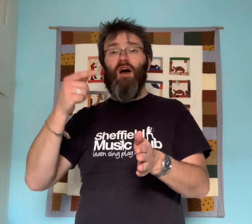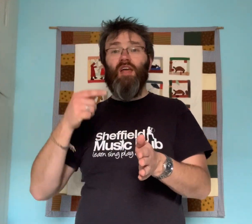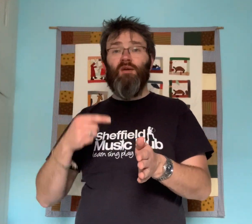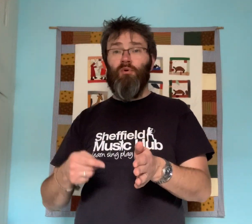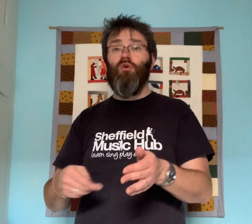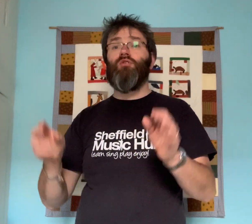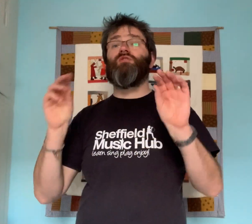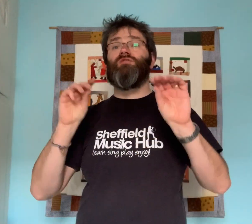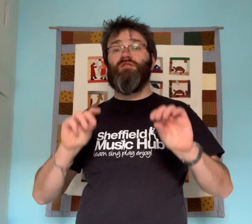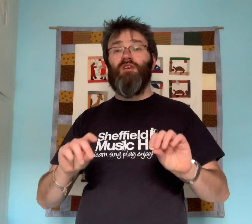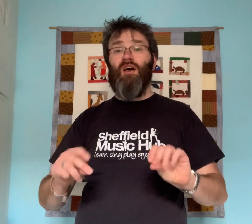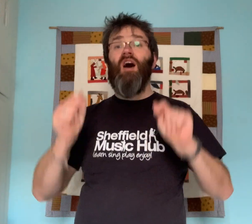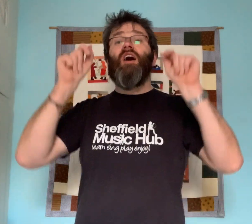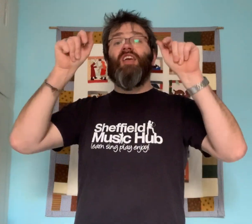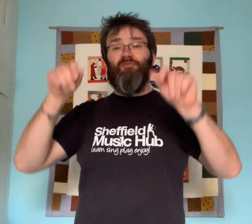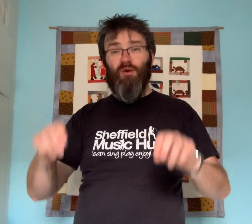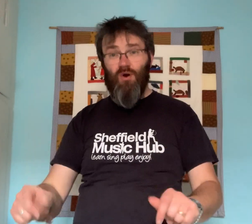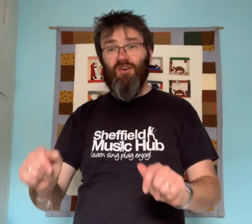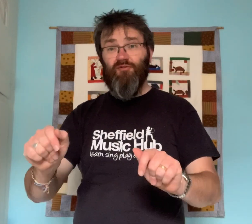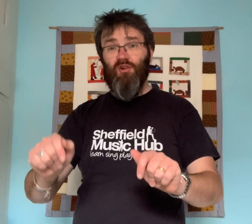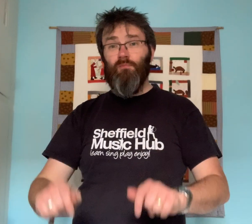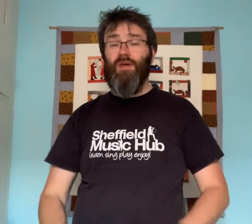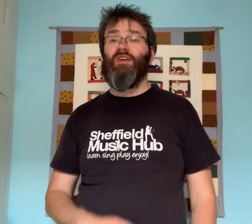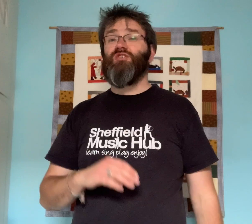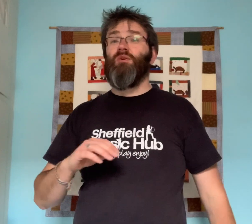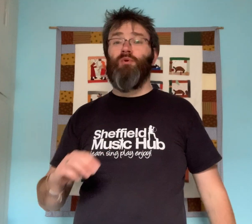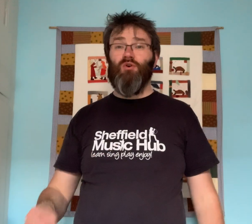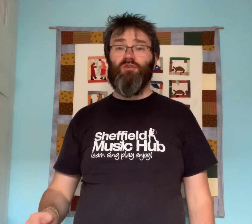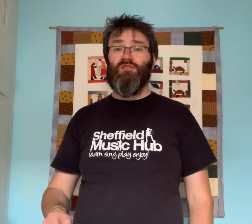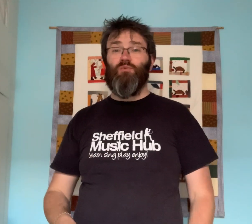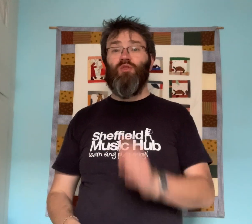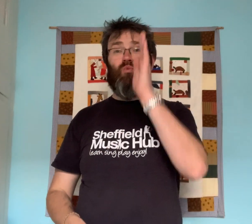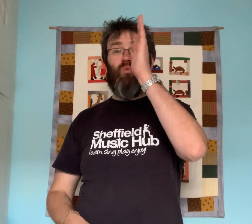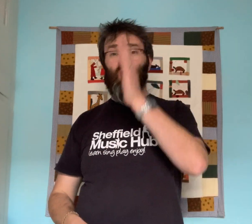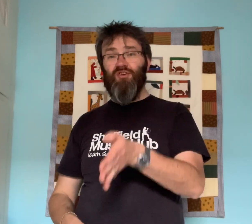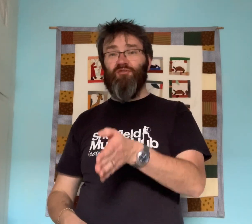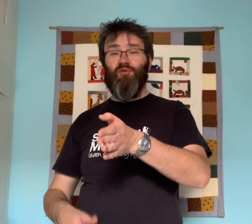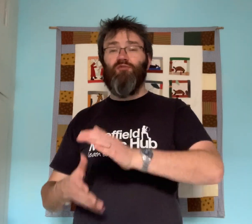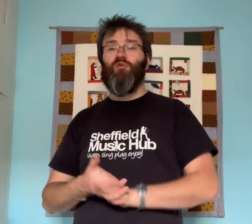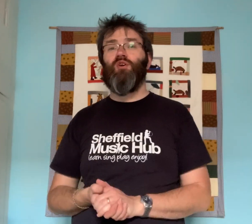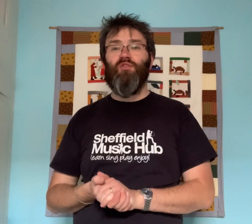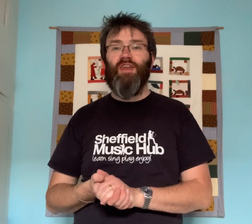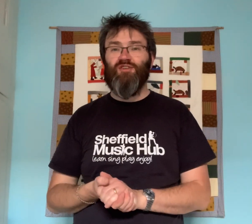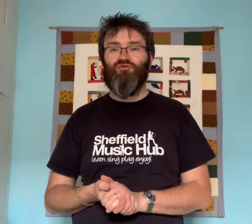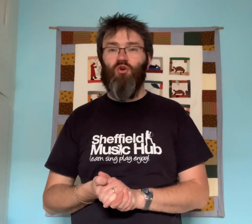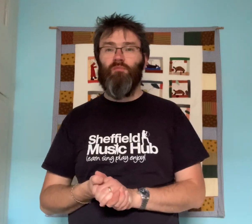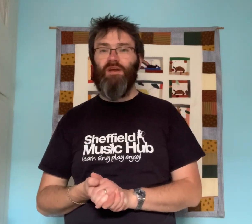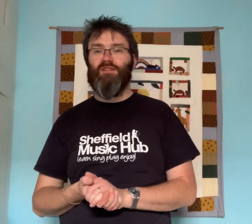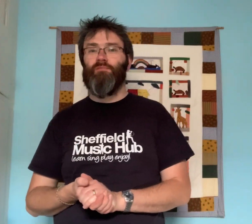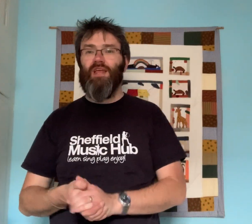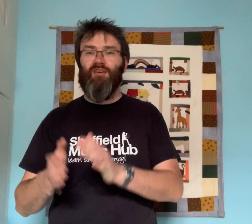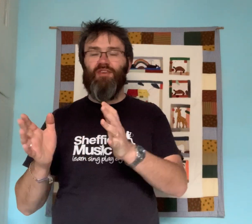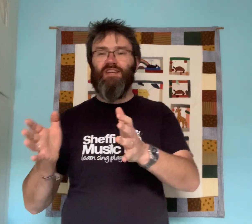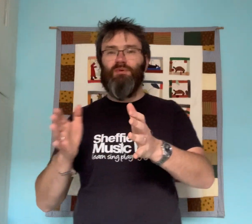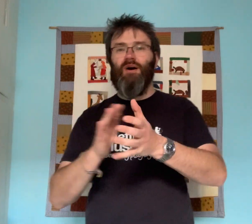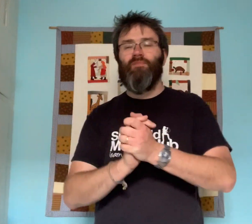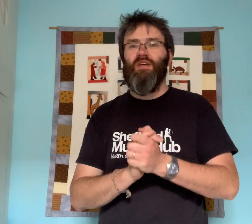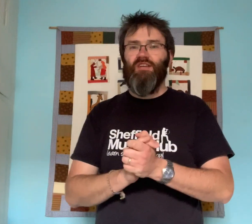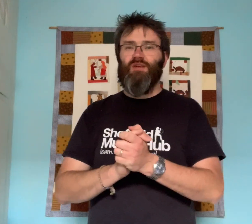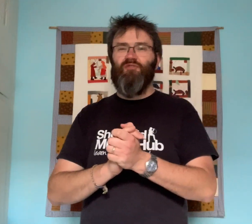like books. Give me wonderful picture books, with wonderful falling on the next strong beat, the beginning of the next bar. So if I sing